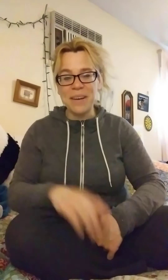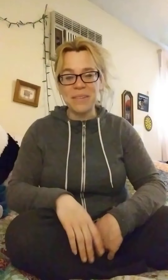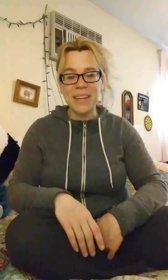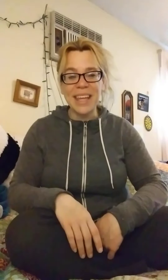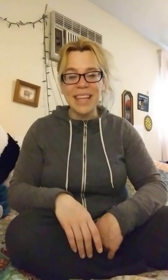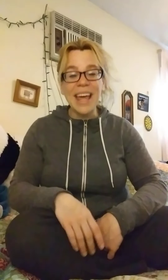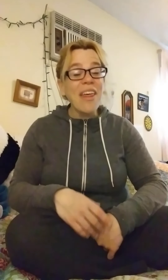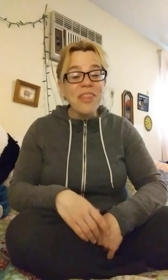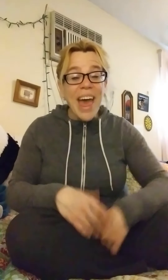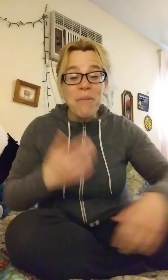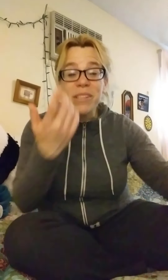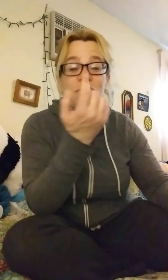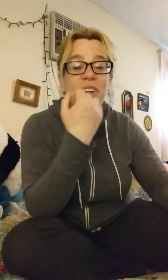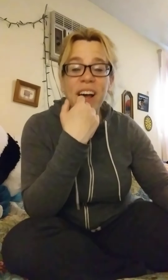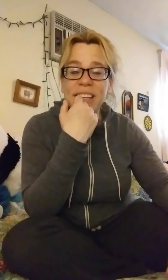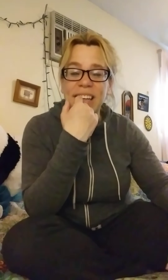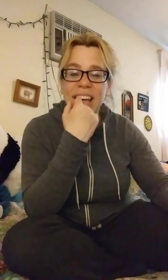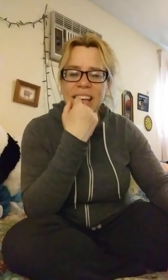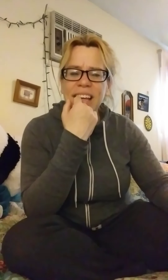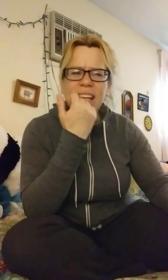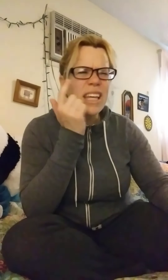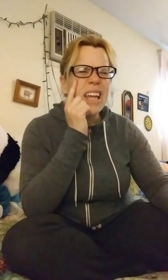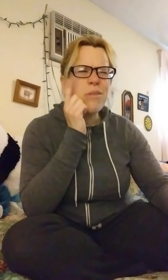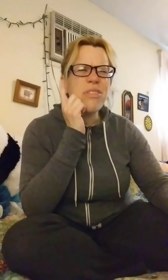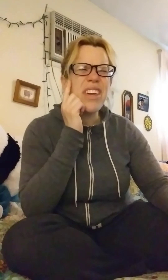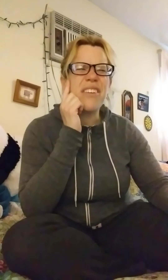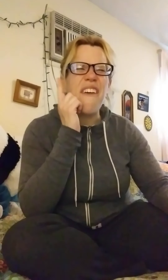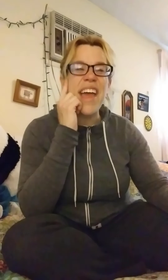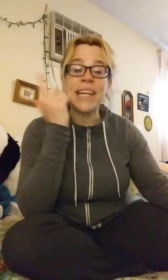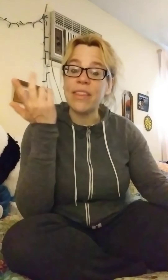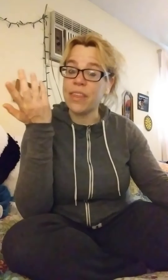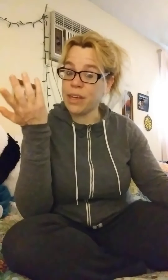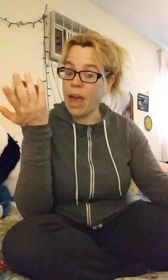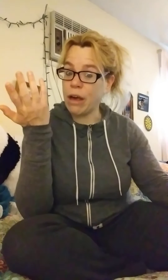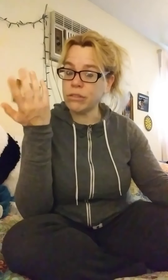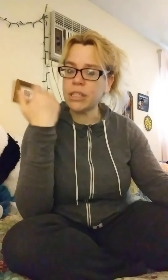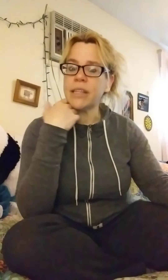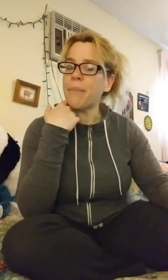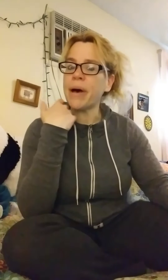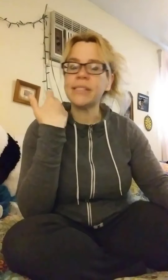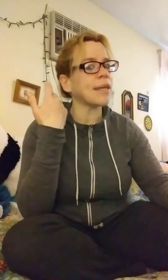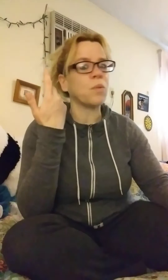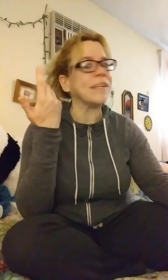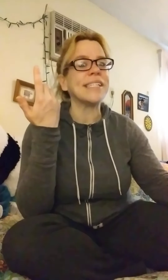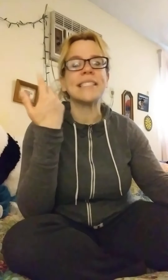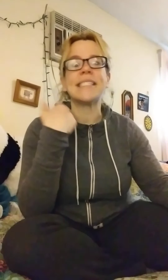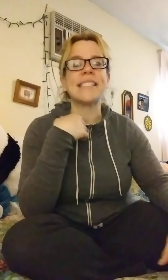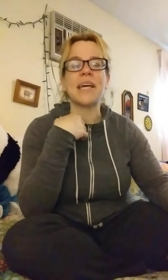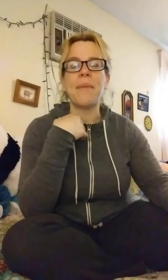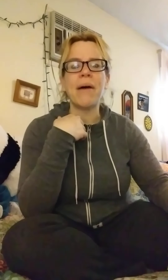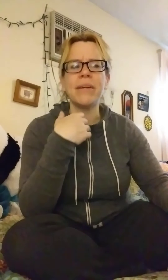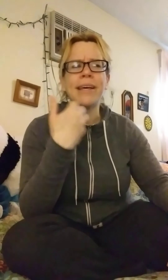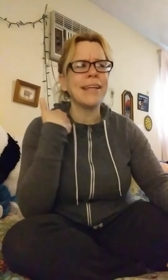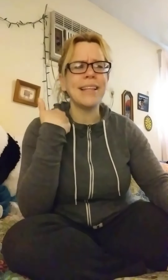town. That was fun. Can you think of anything else on the bus that we didn't sing about? Let